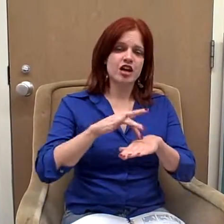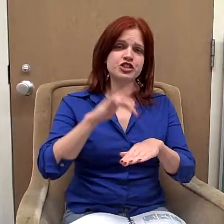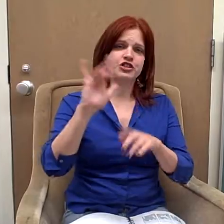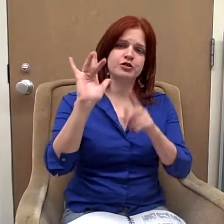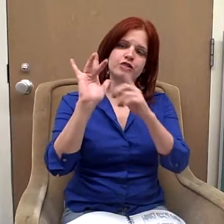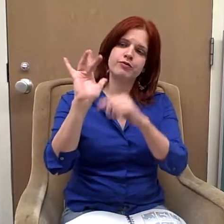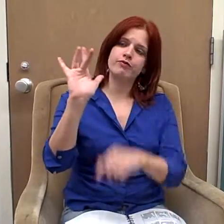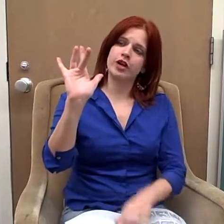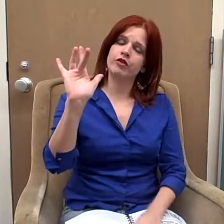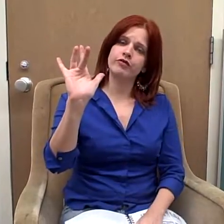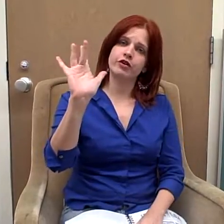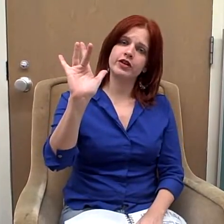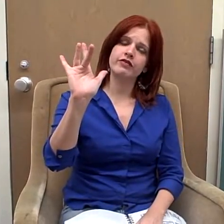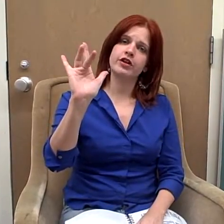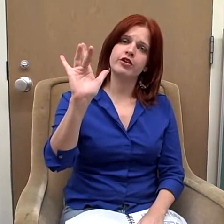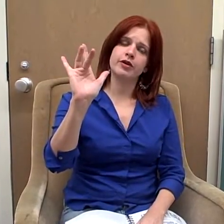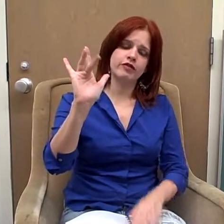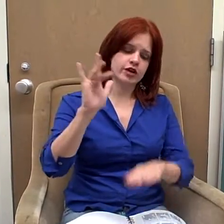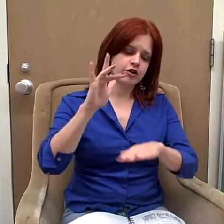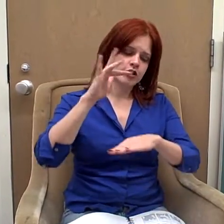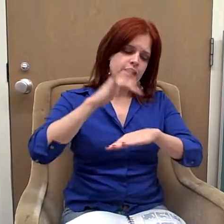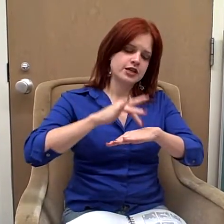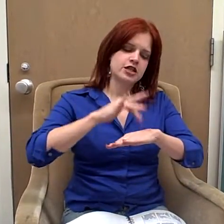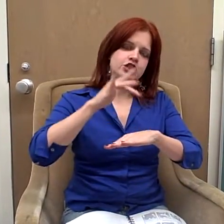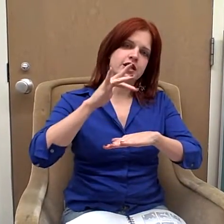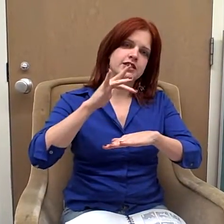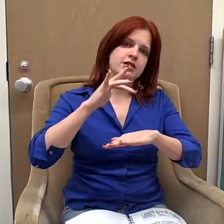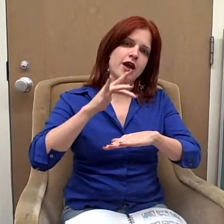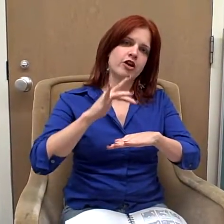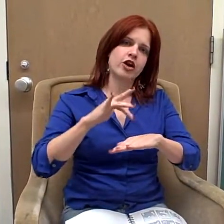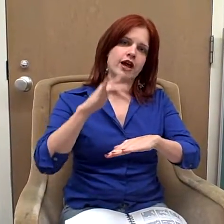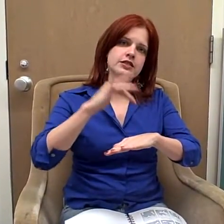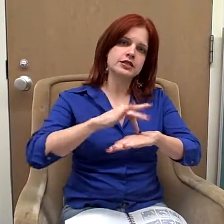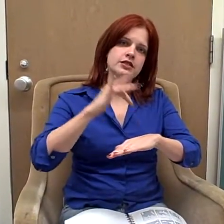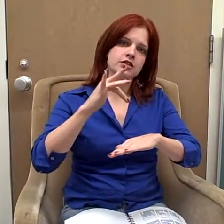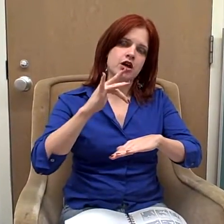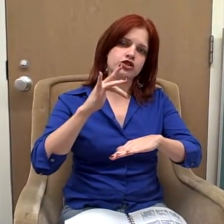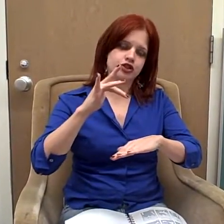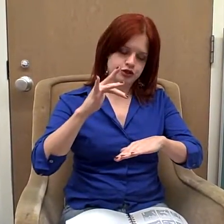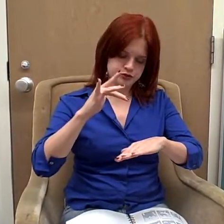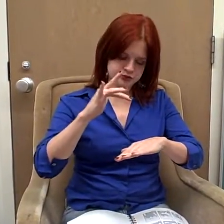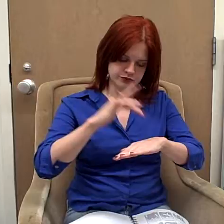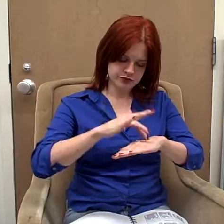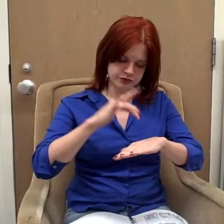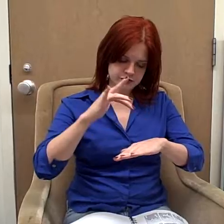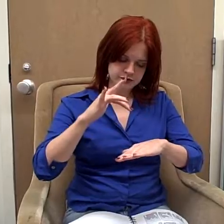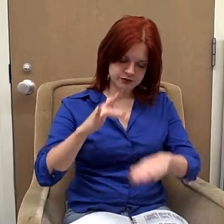Touch. Use your finger, your feely finger, your middle finger. Touch it against the back of your hand. Touch.